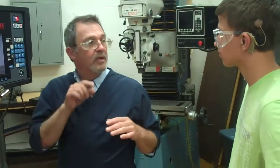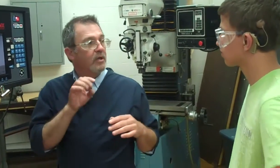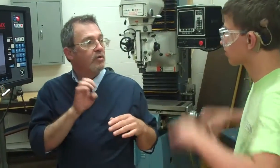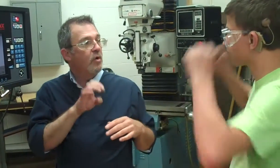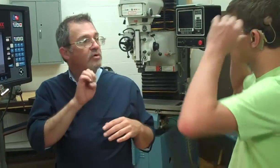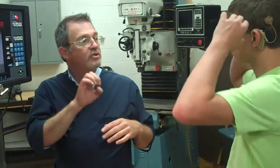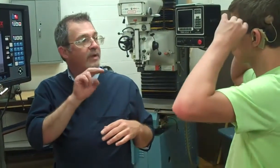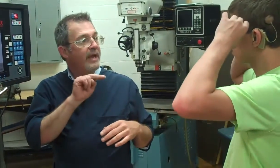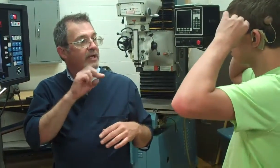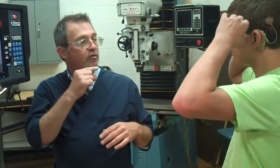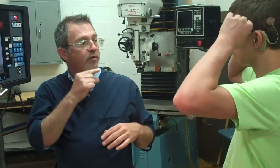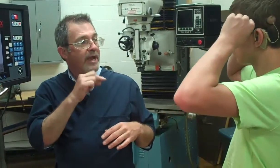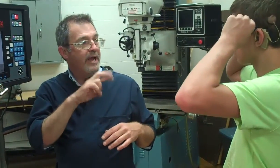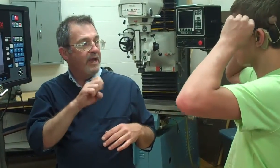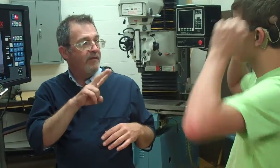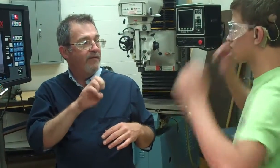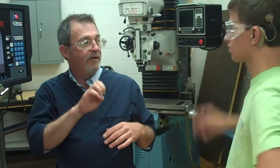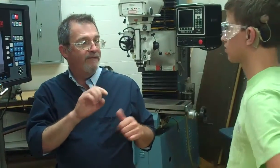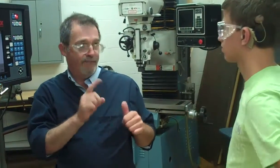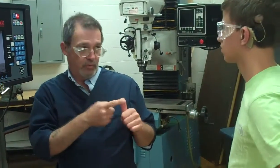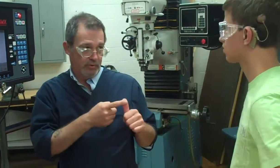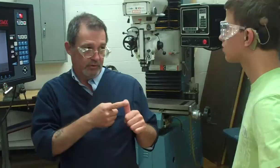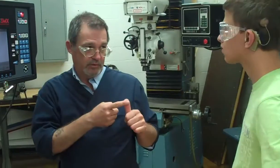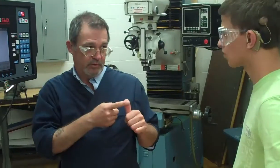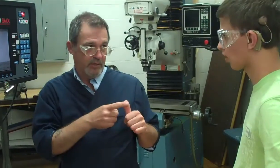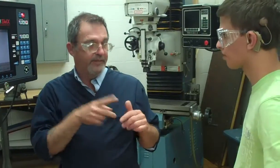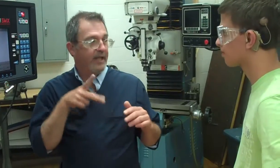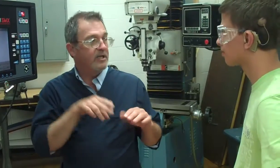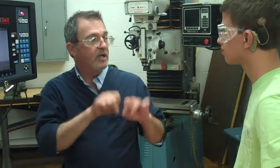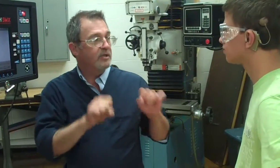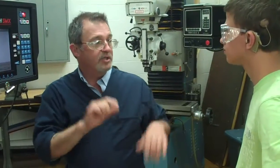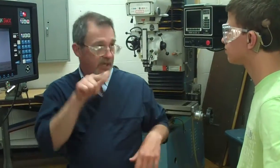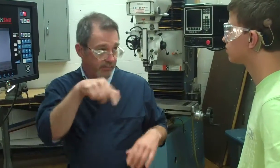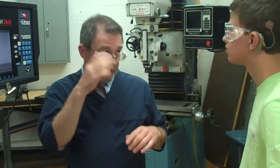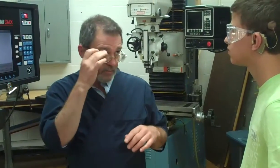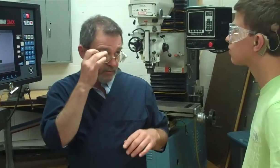You're going to engrave, then cut the shape later.